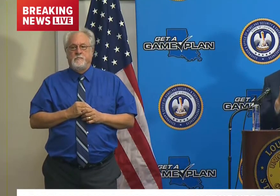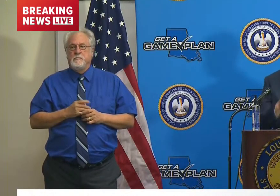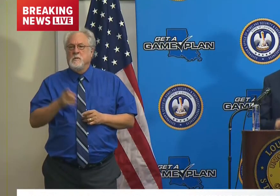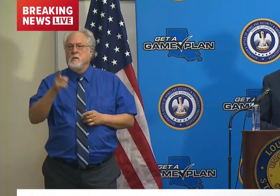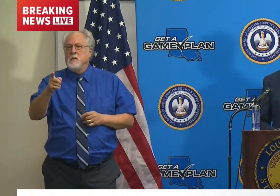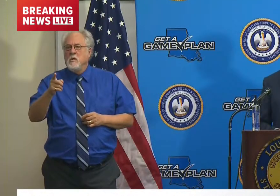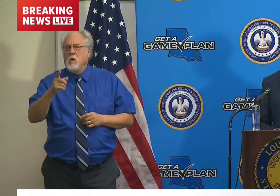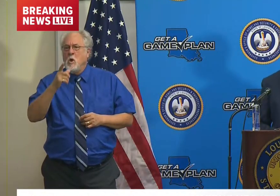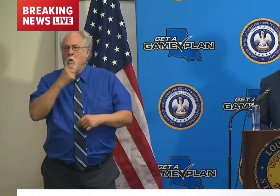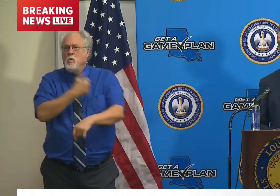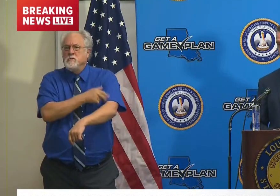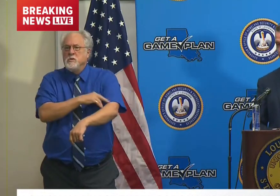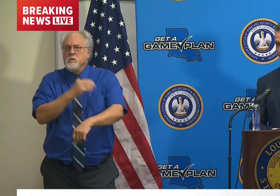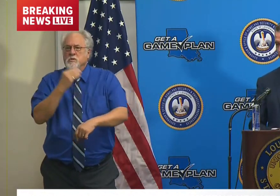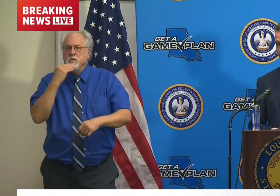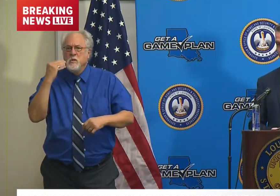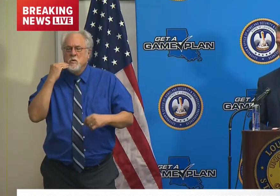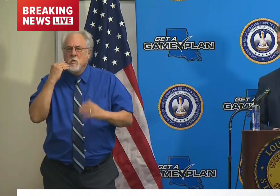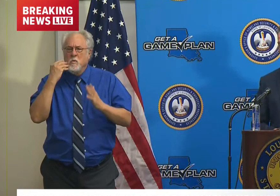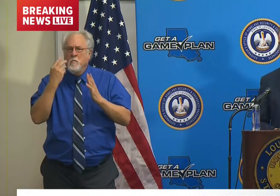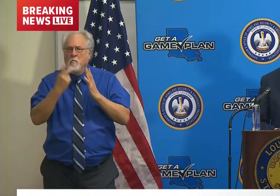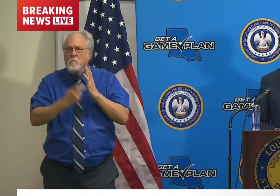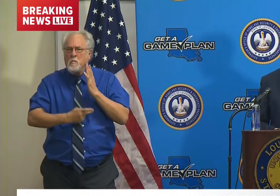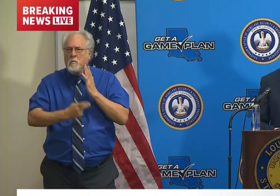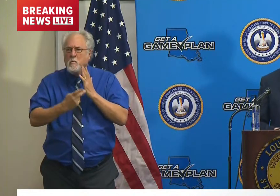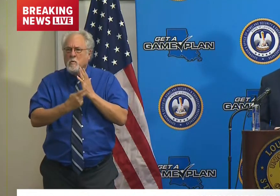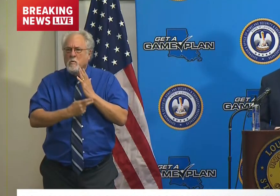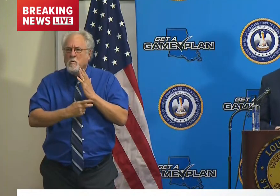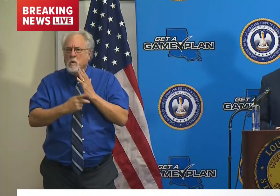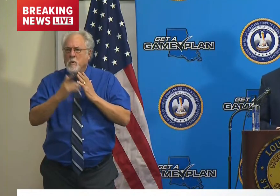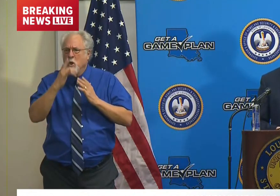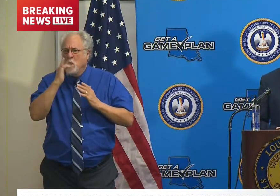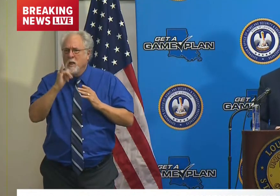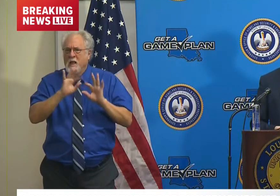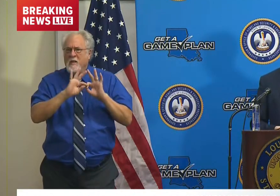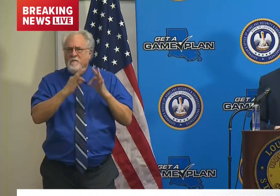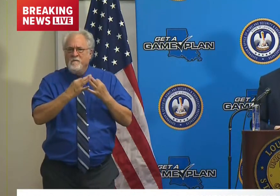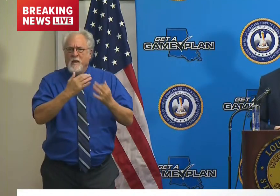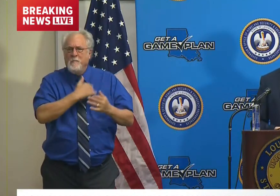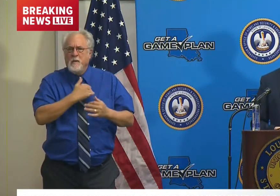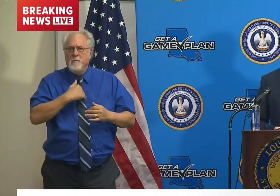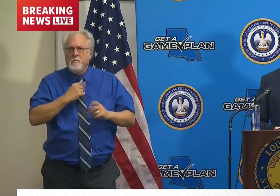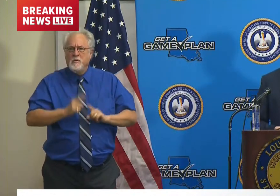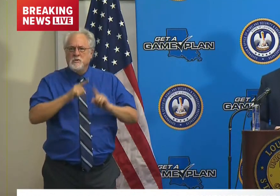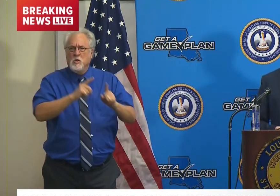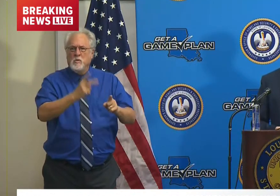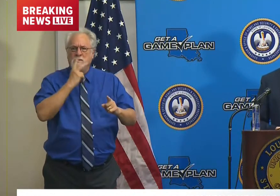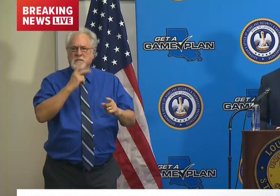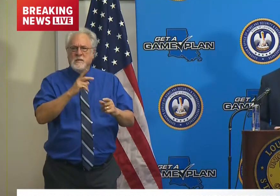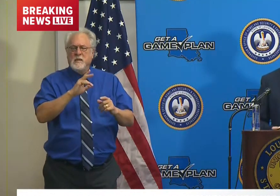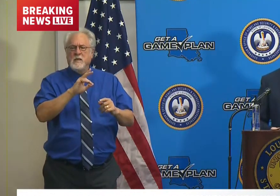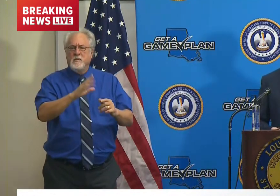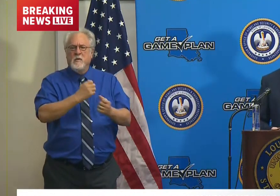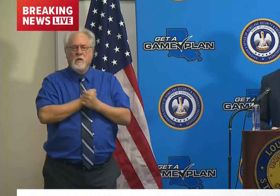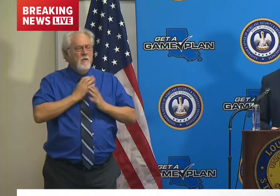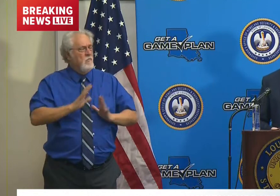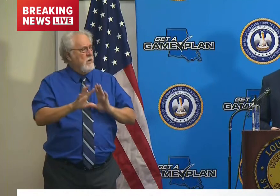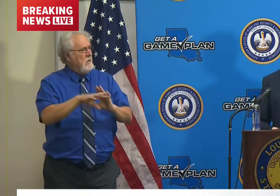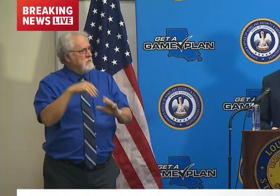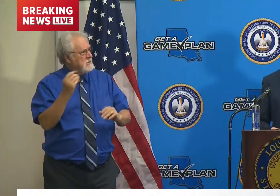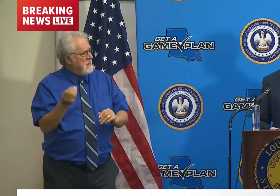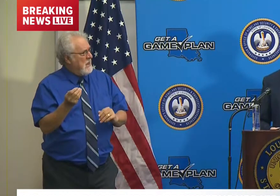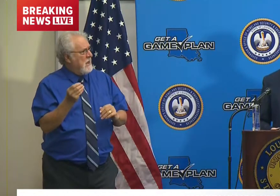What's the nursing home pilot program look like? Is it just family members going to see their loved ones at an outdoor